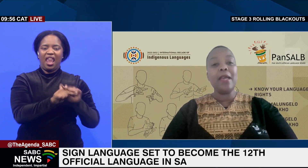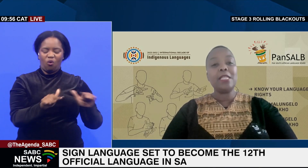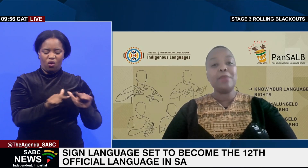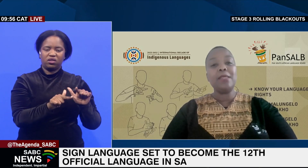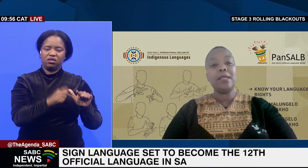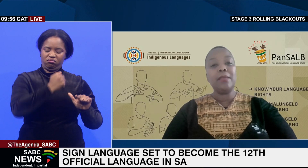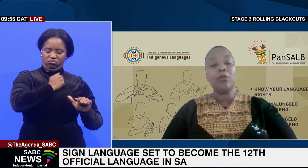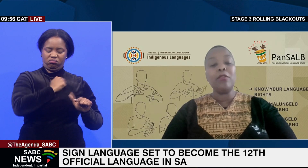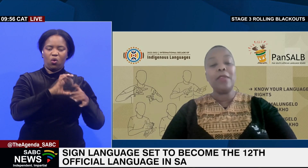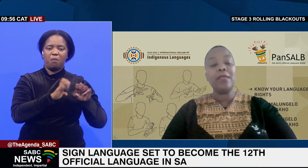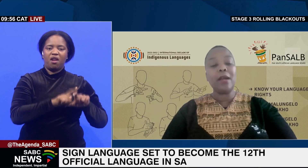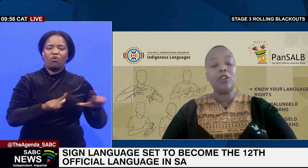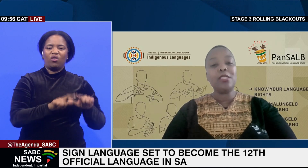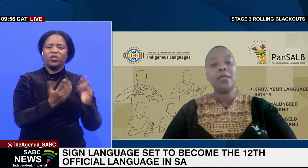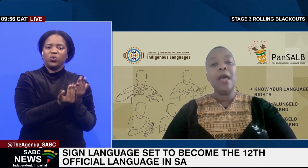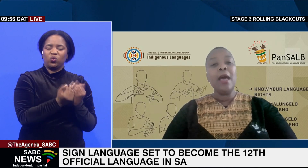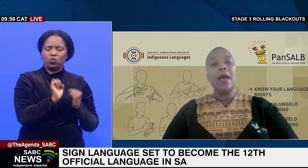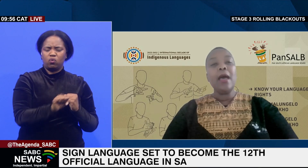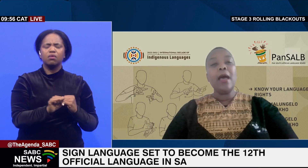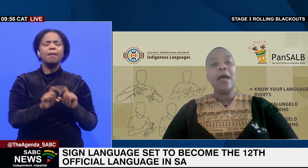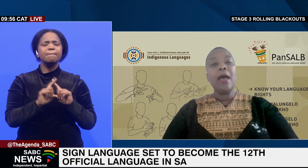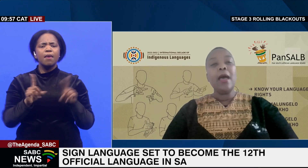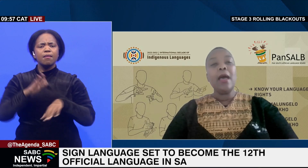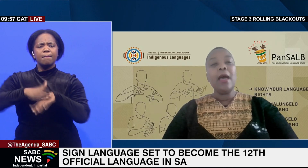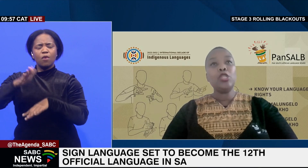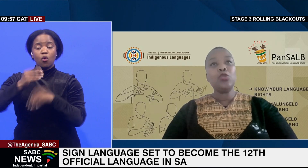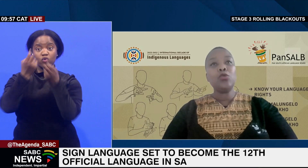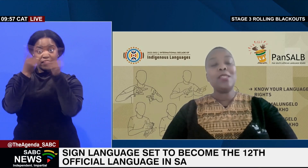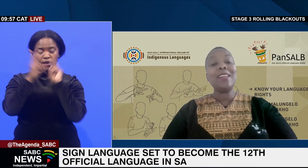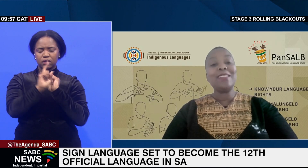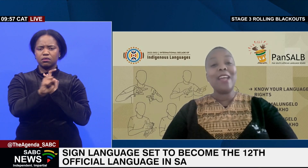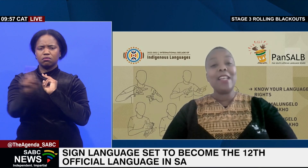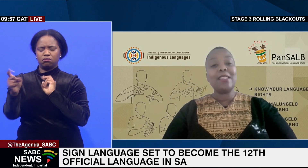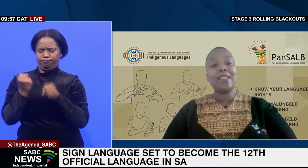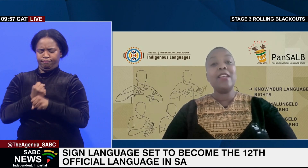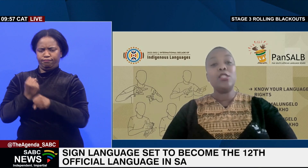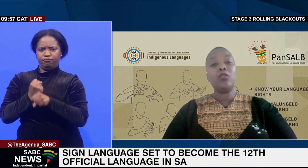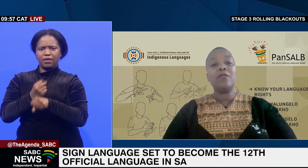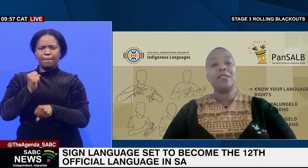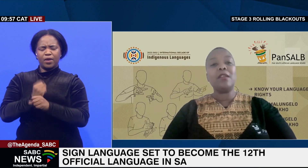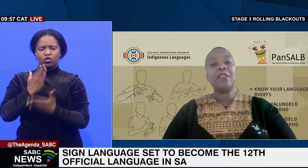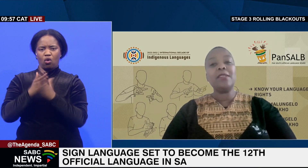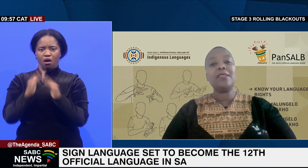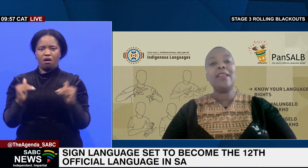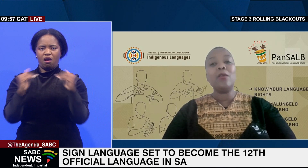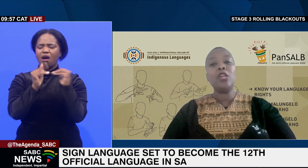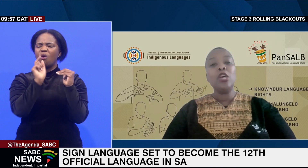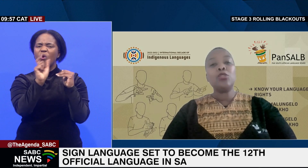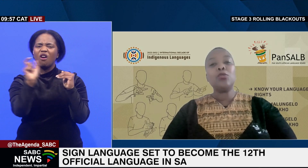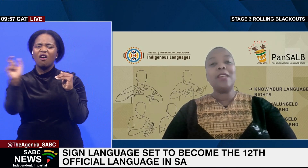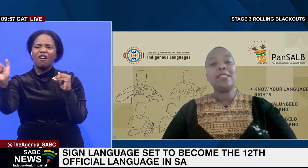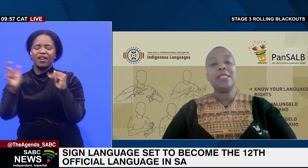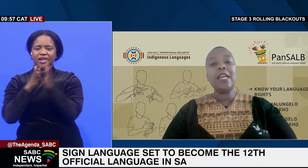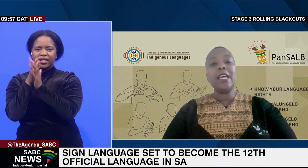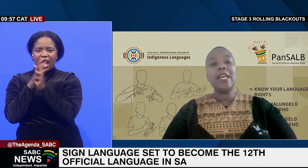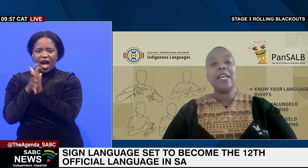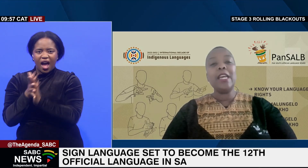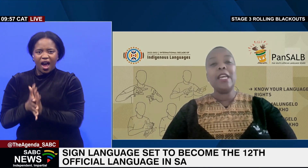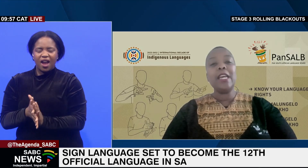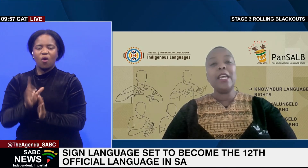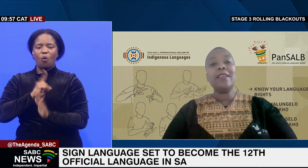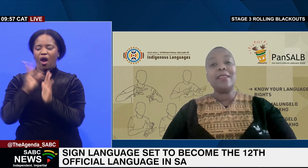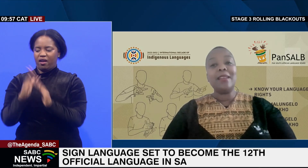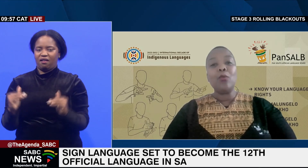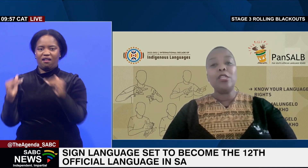other experts in the country, trying to standardize the lexicon of the South African Sign Language so that it can be